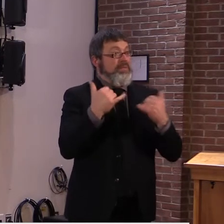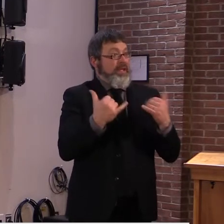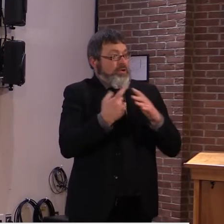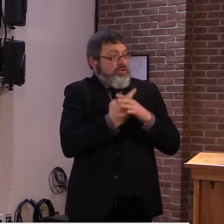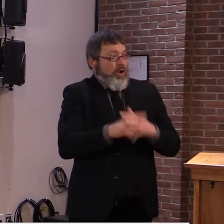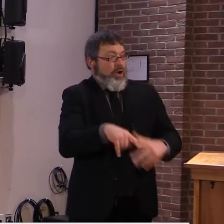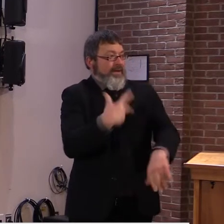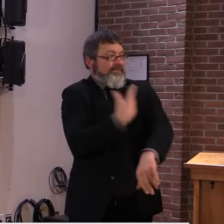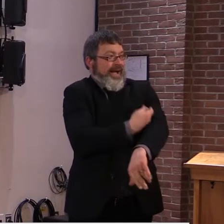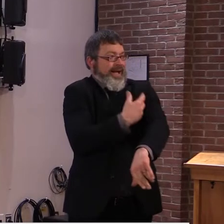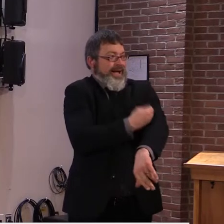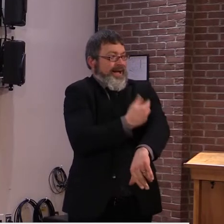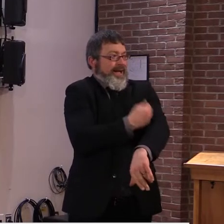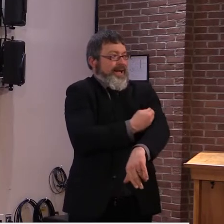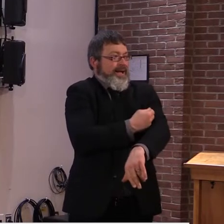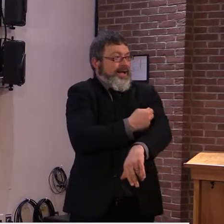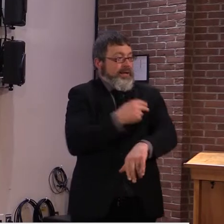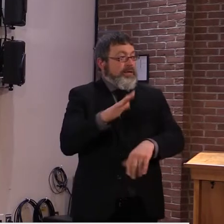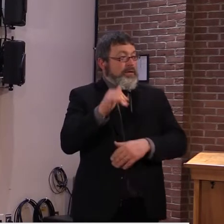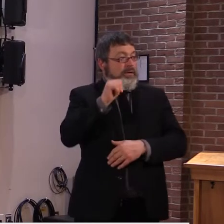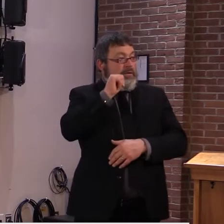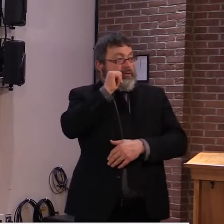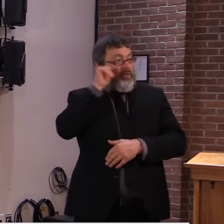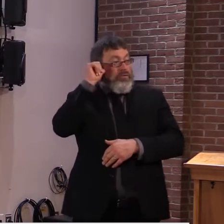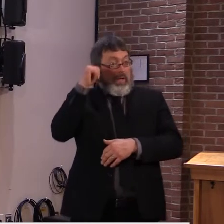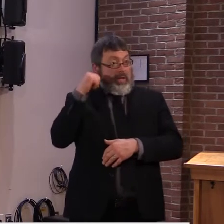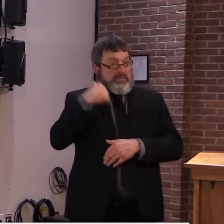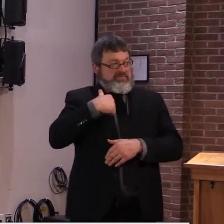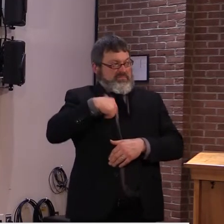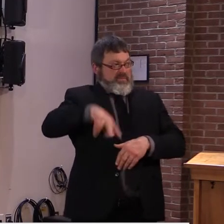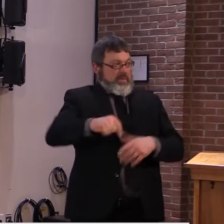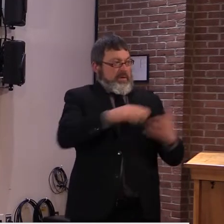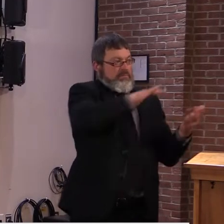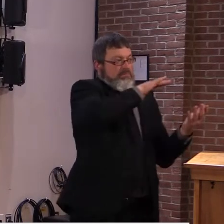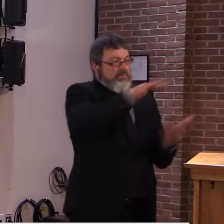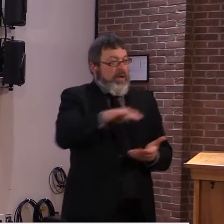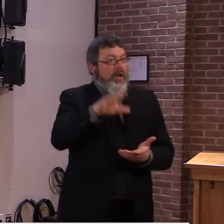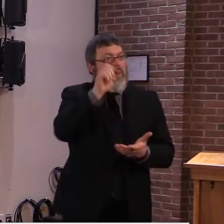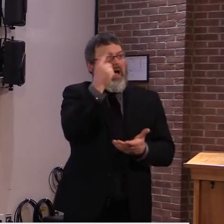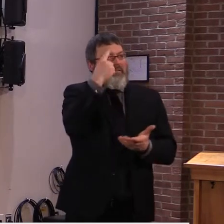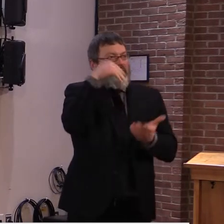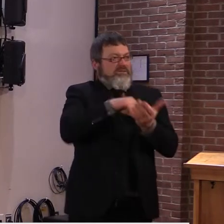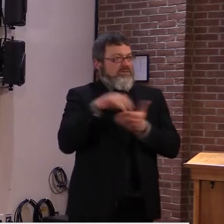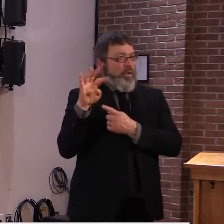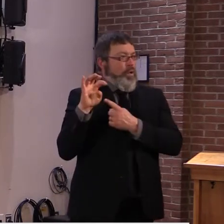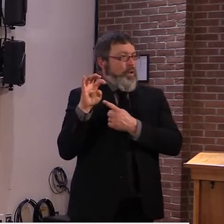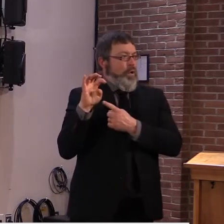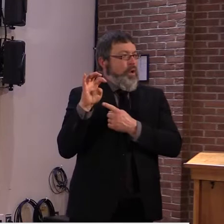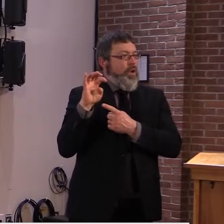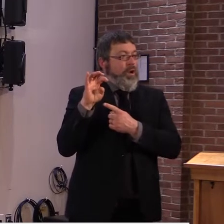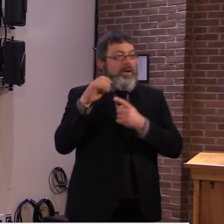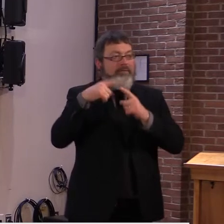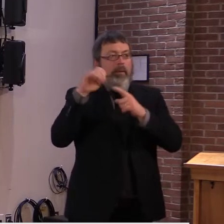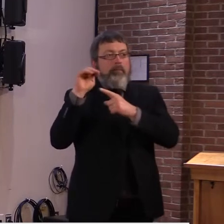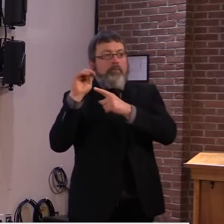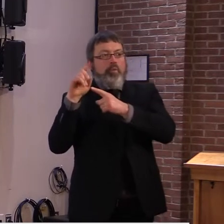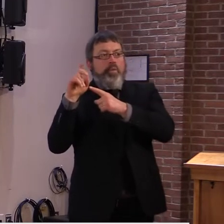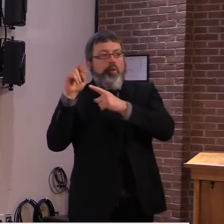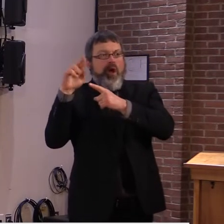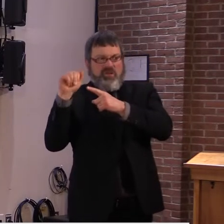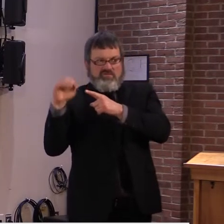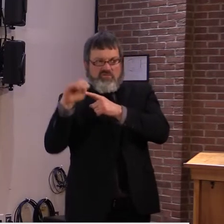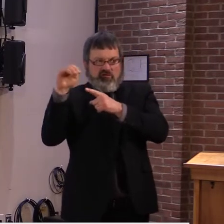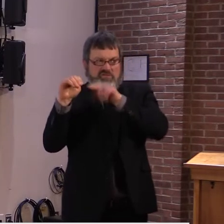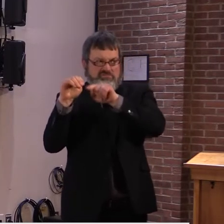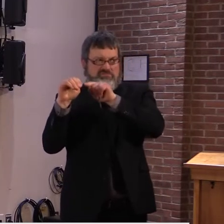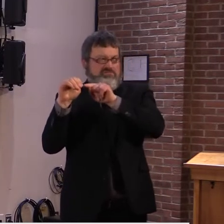vaccine. With the anticipated allocation of Pfizer, we're on track to have received 34,000 doses by